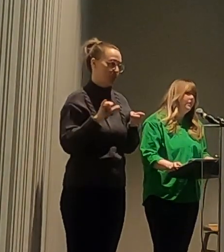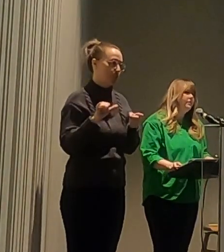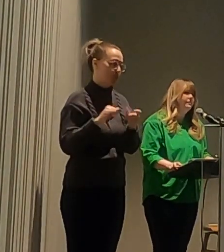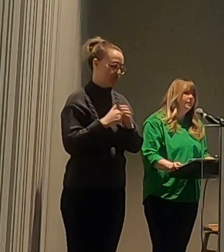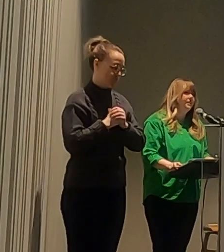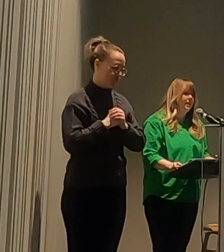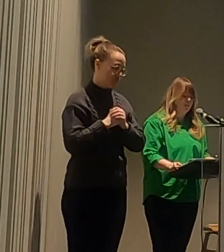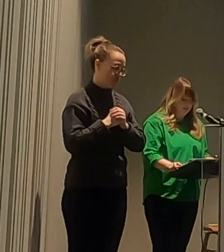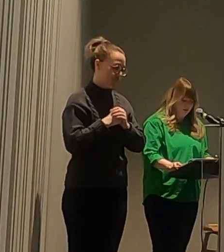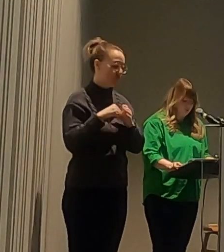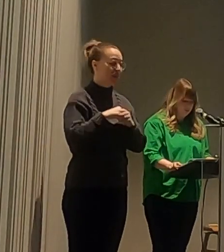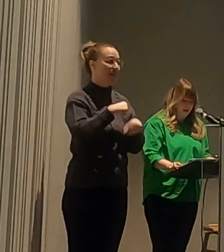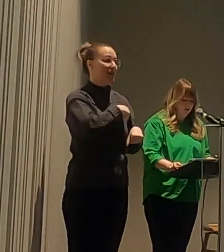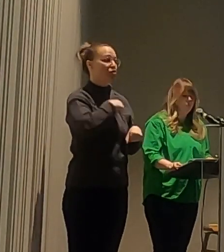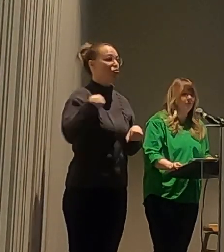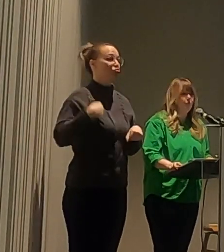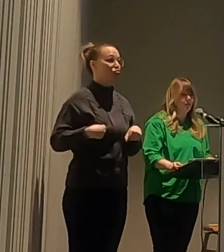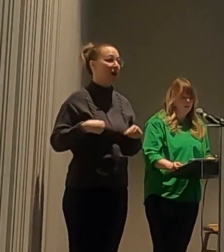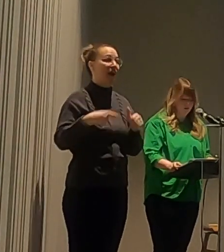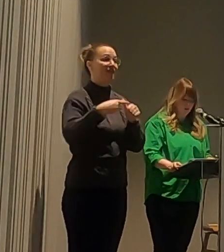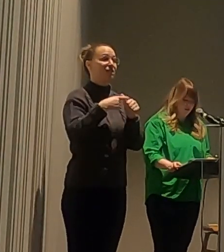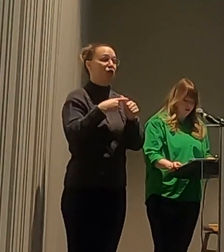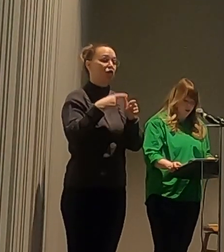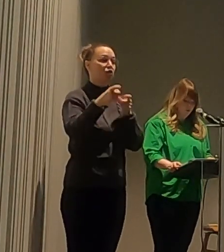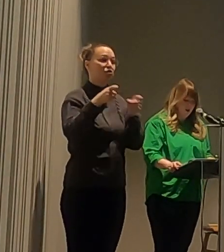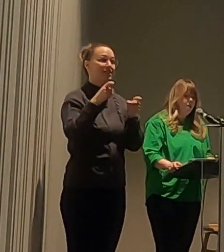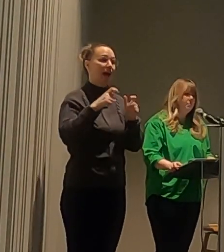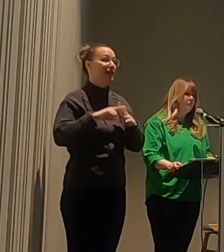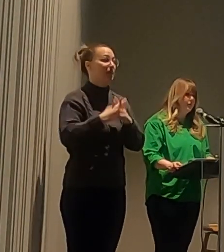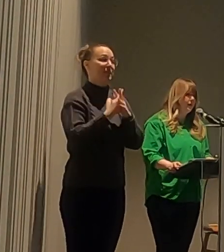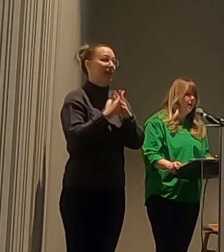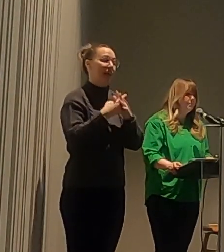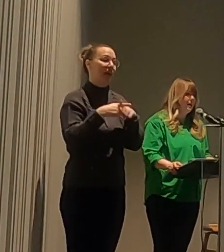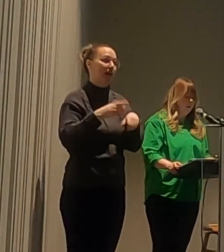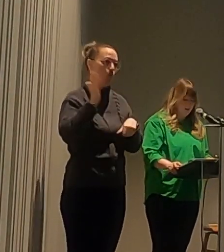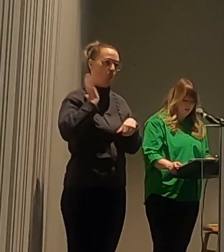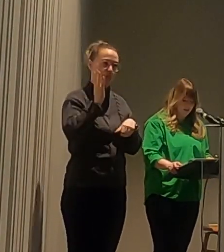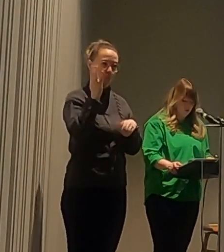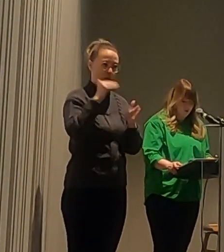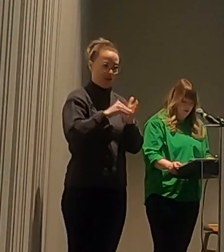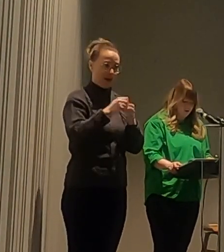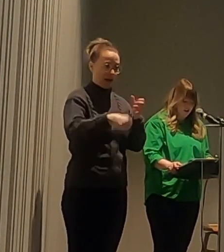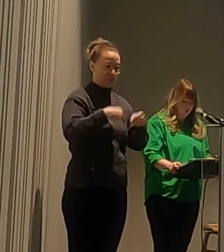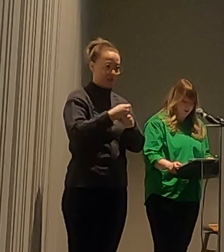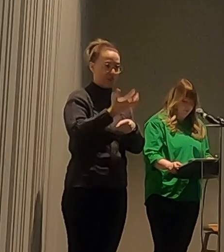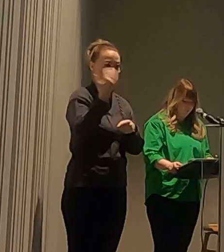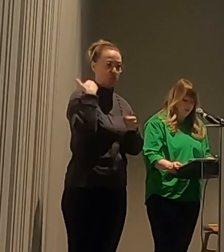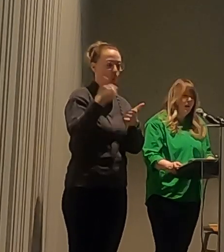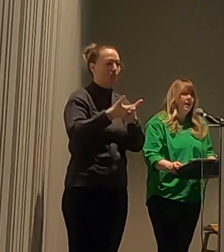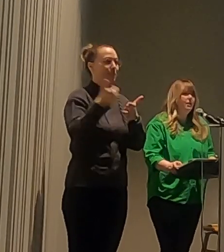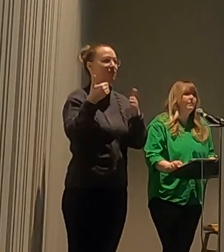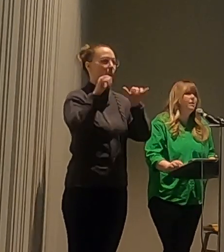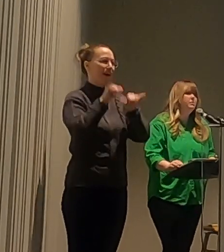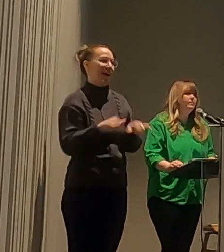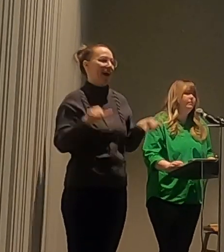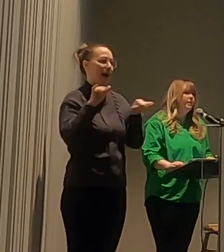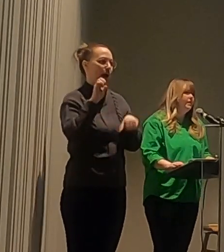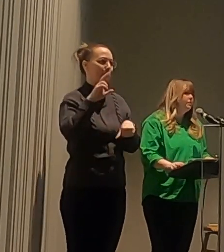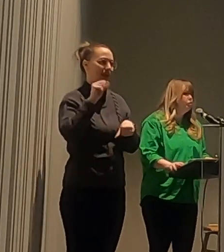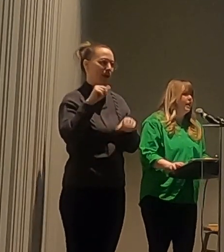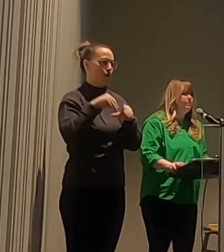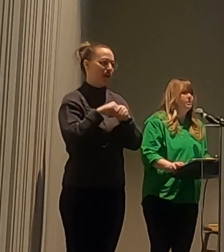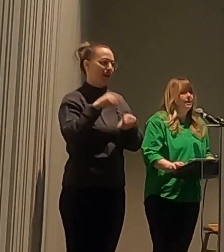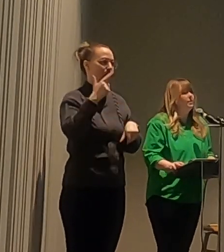So in China, the first dynasty began over 4,000 years ago, before the Common Era in 2100. It evolved